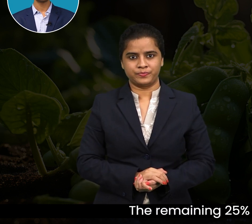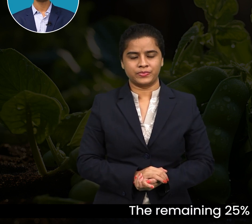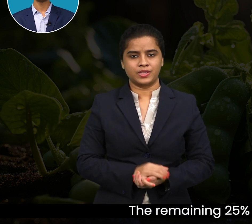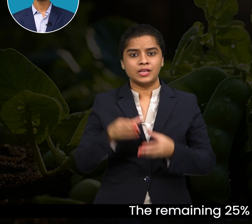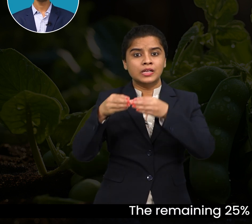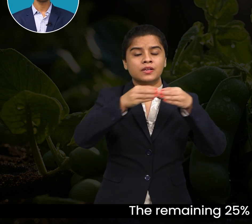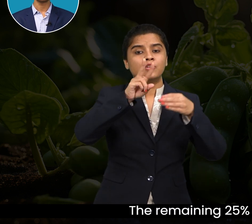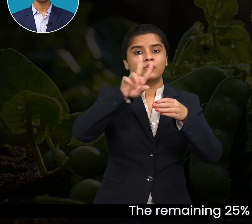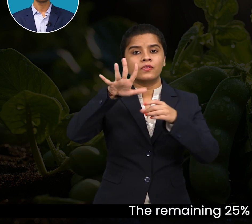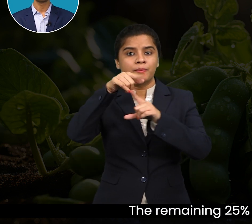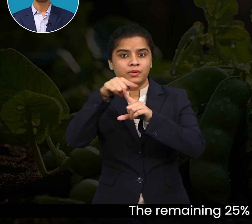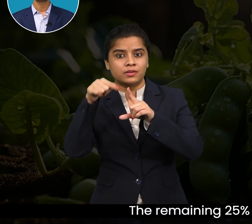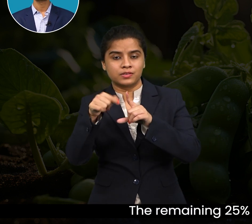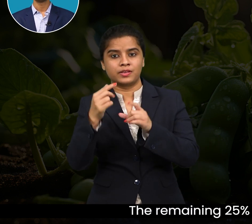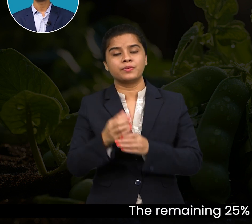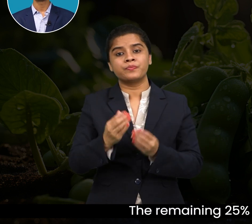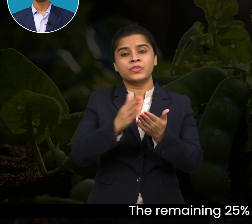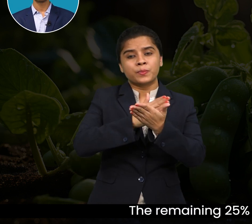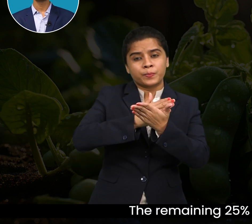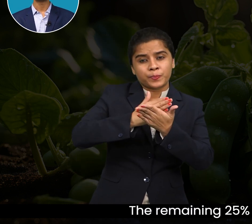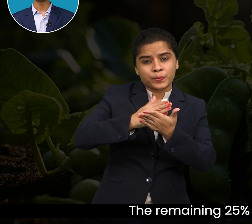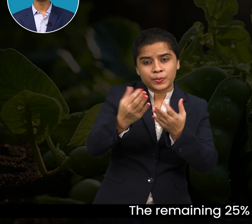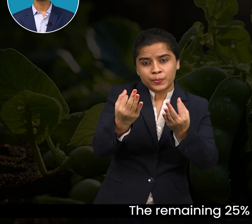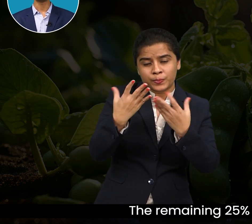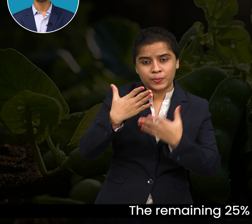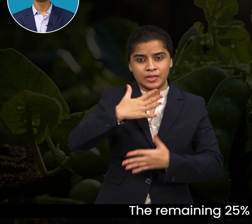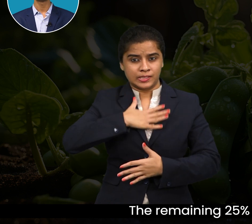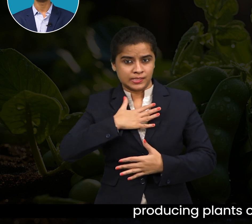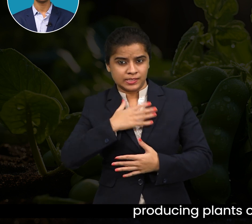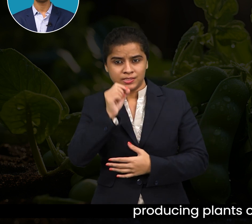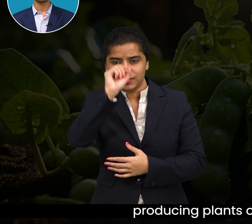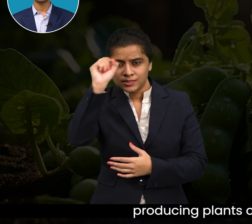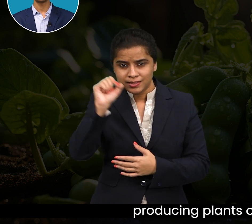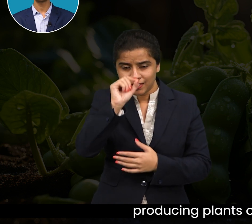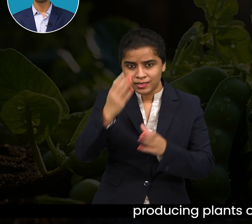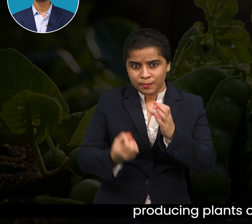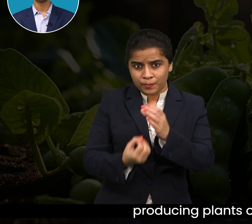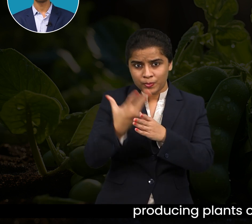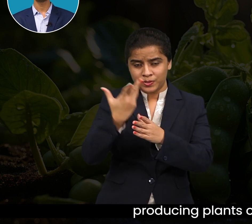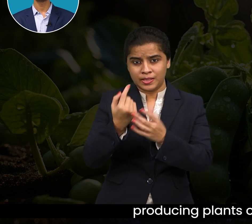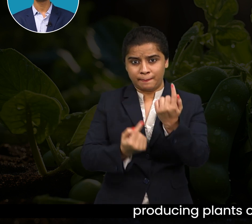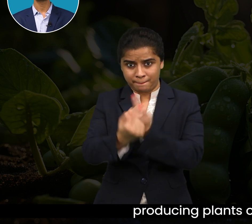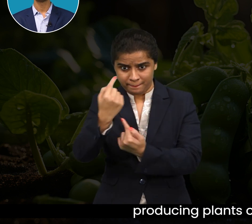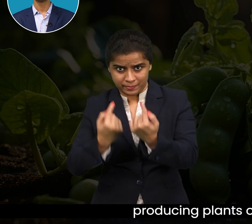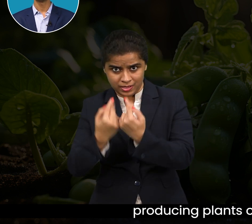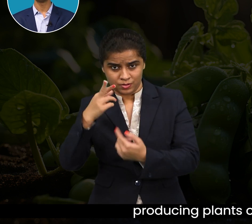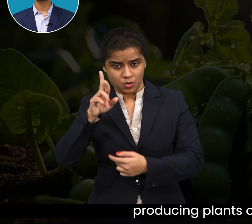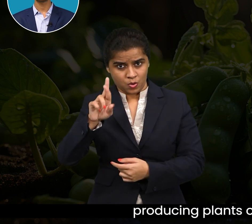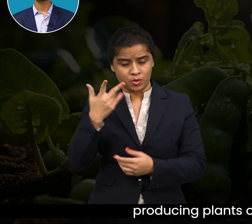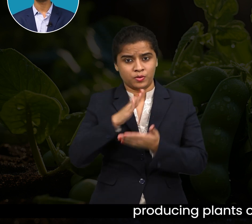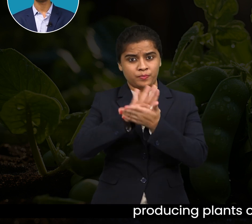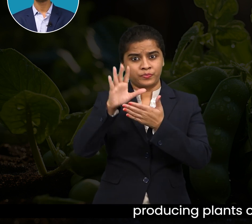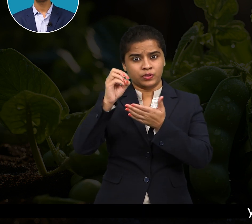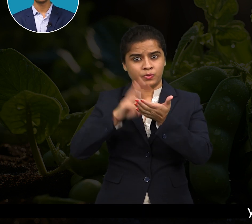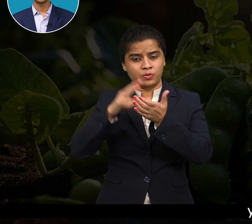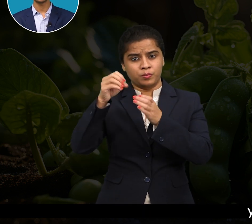The remaining 25% are pure green seed producing plants or